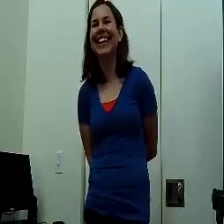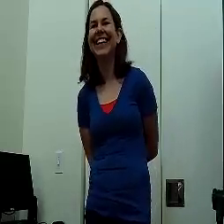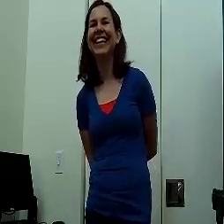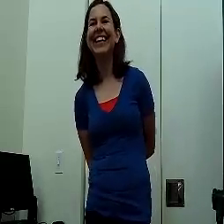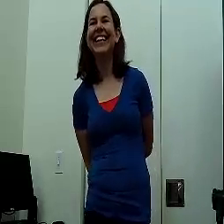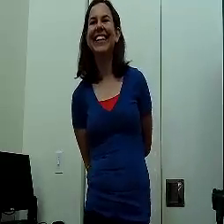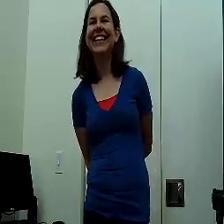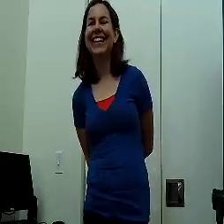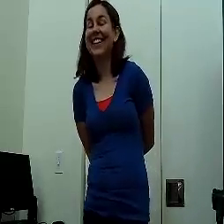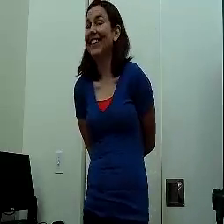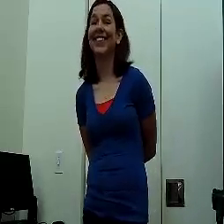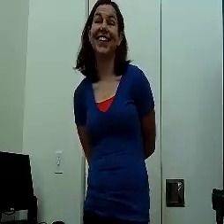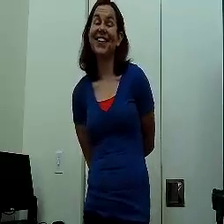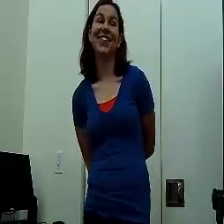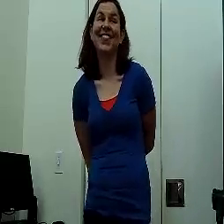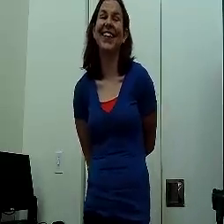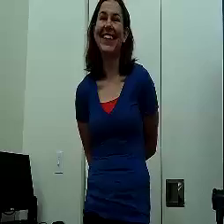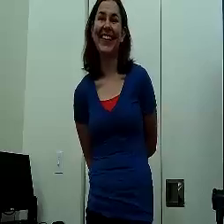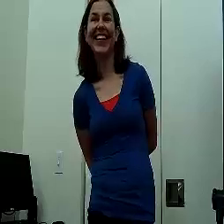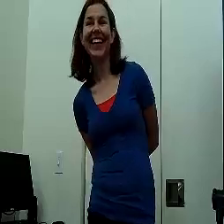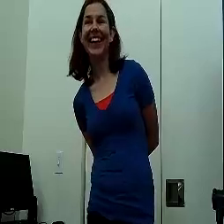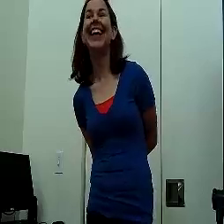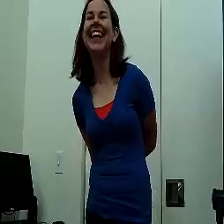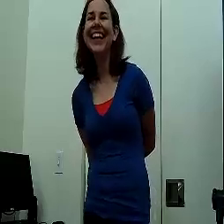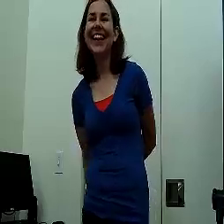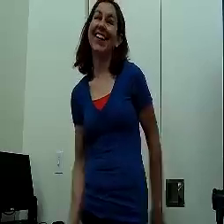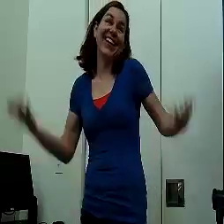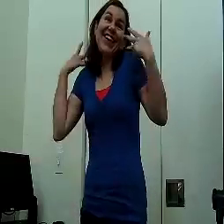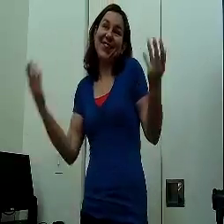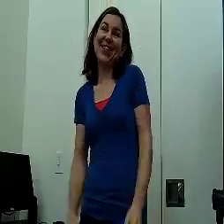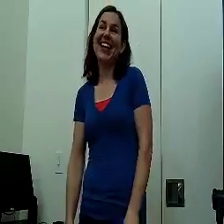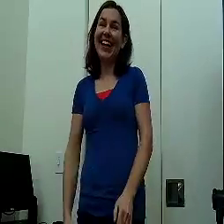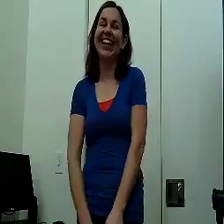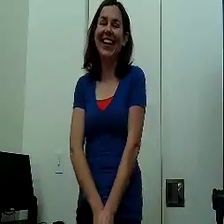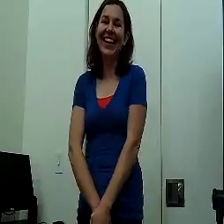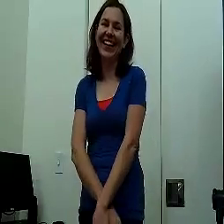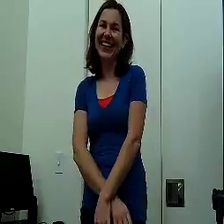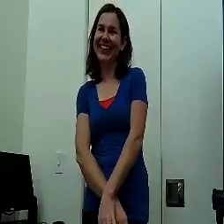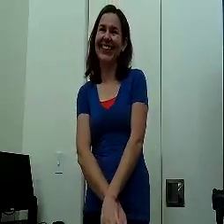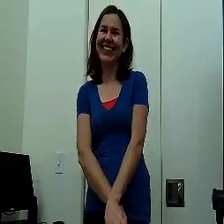Thank you. You're welcome. That helped me.